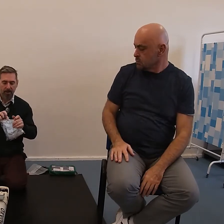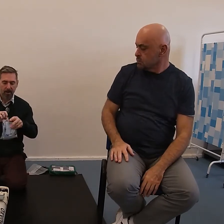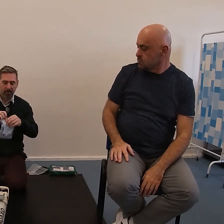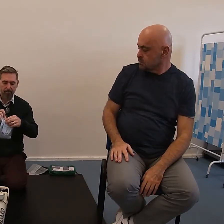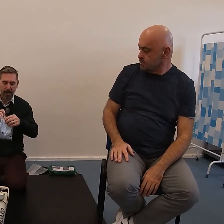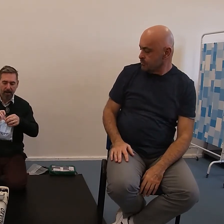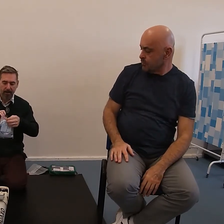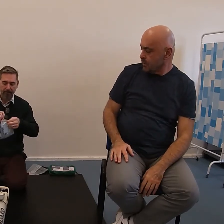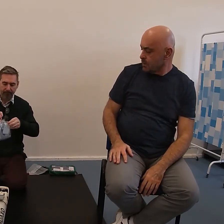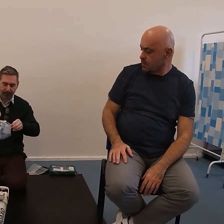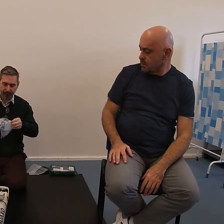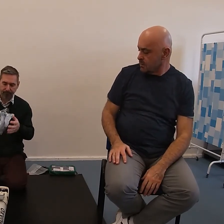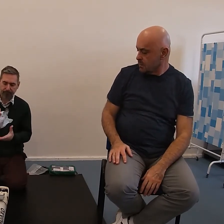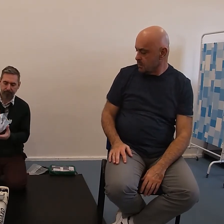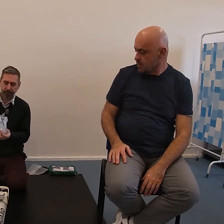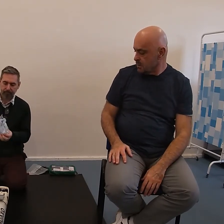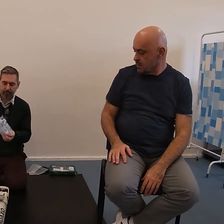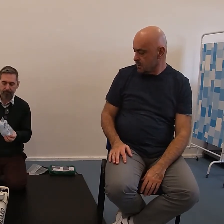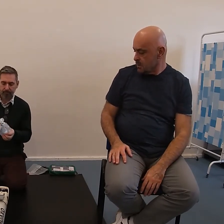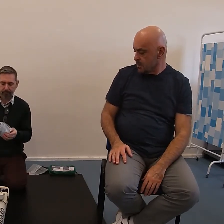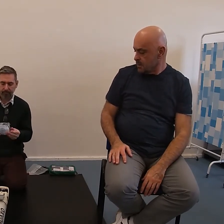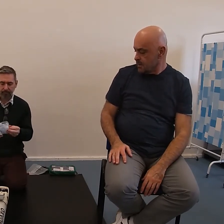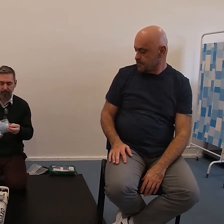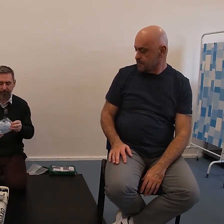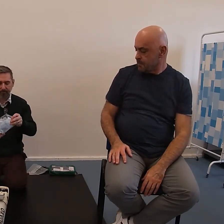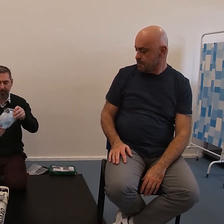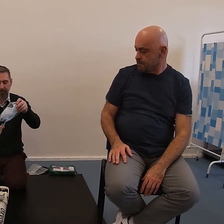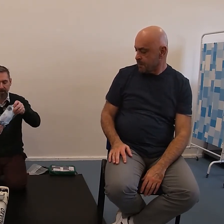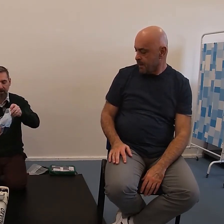When you take it out of this bag,